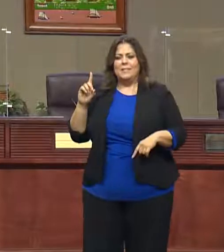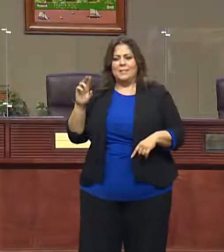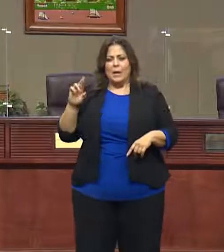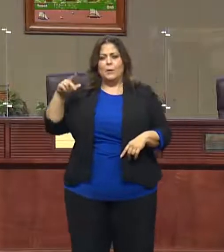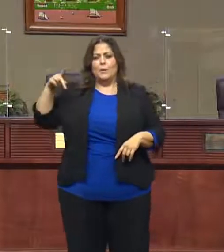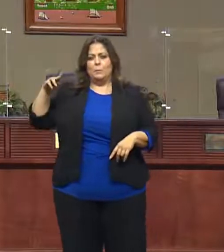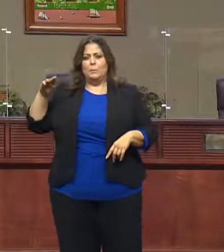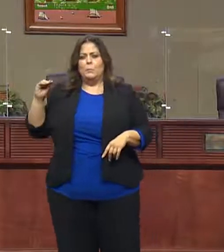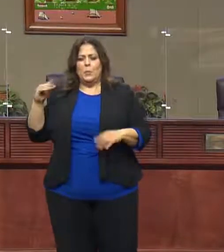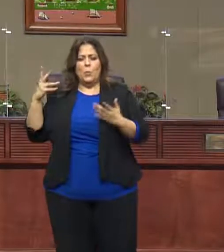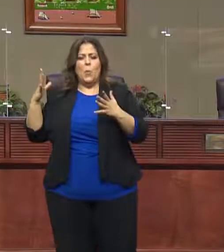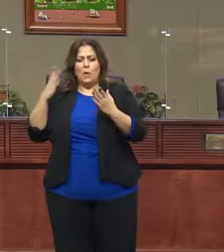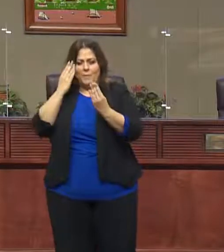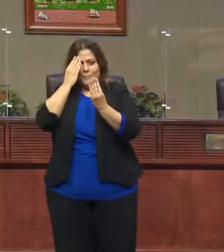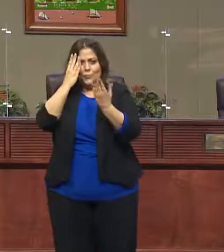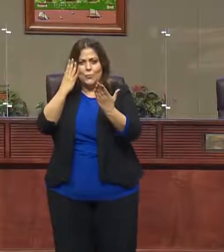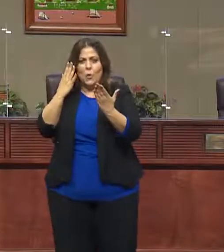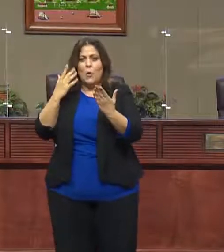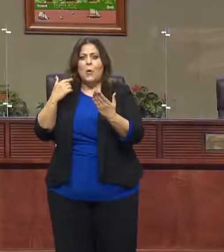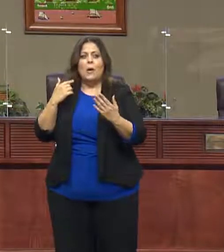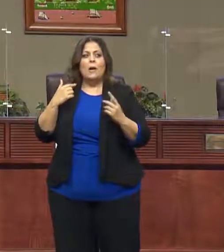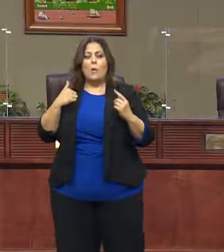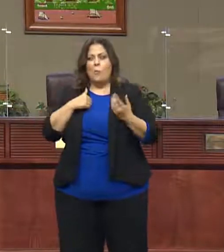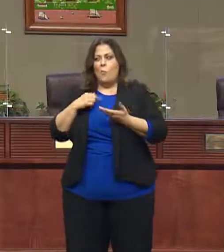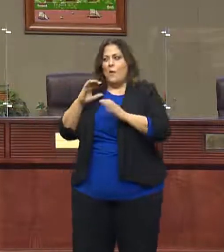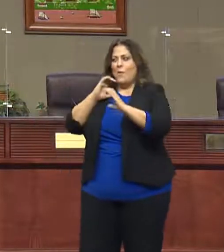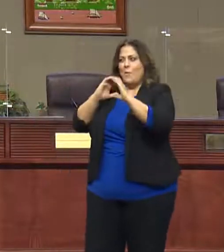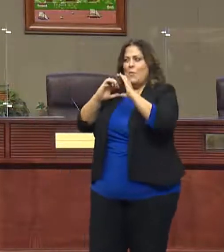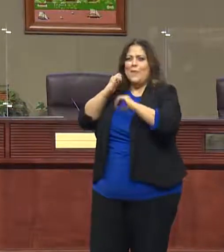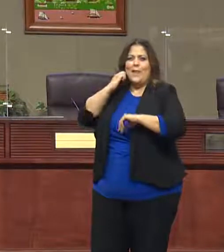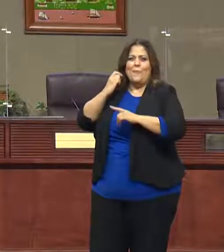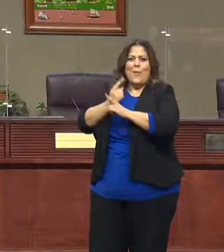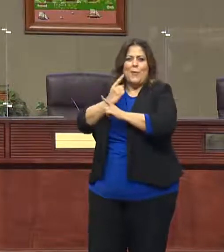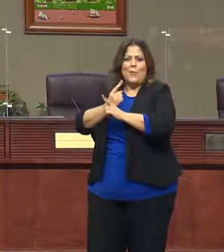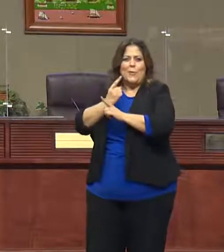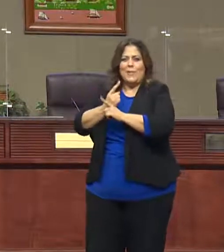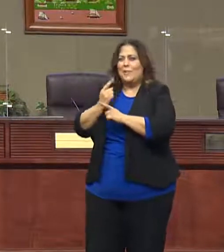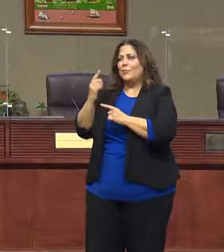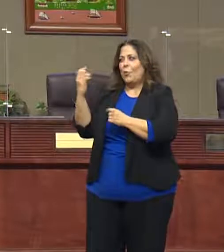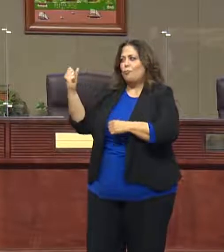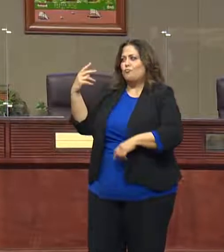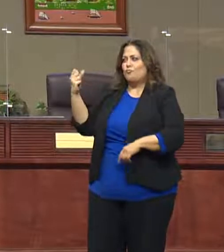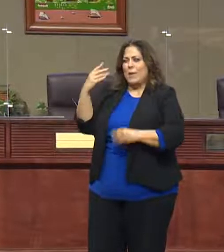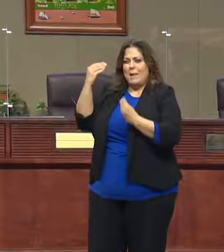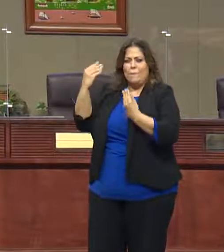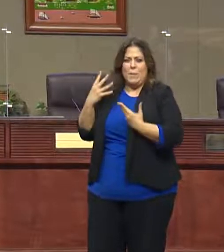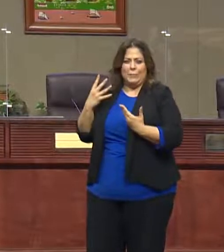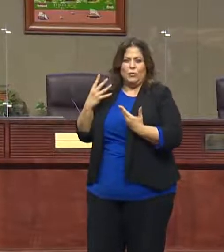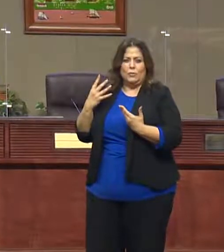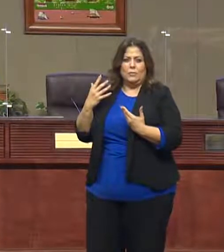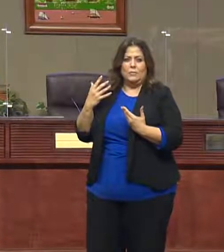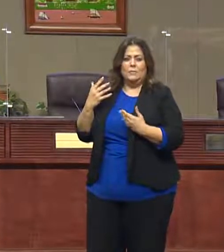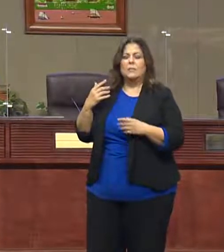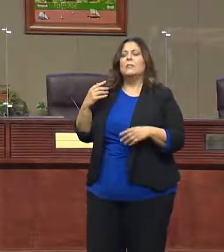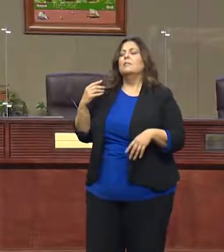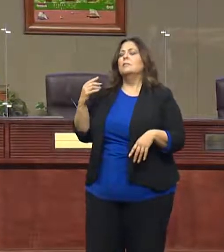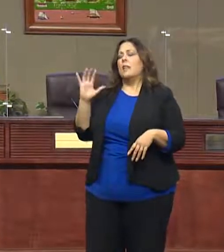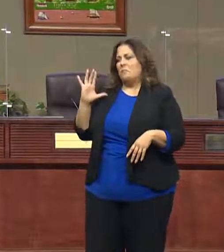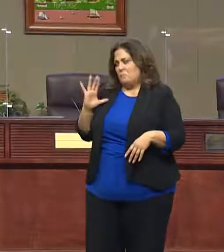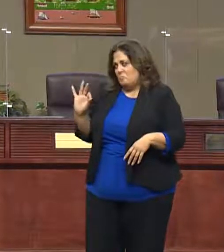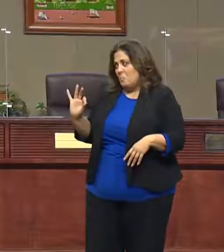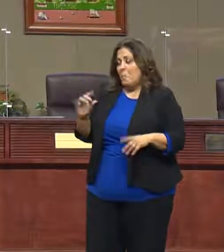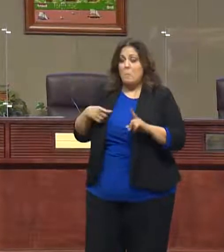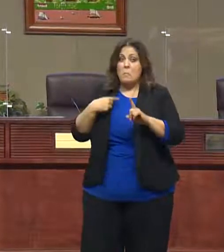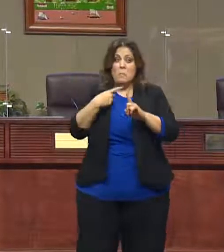we do communicate with Dr. Pino on a regular basis. But we also receive and collect information